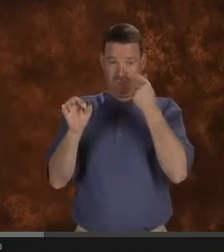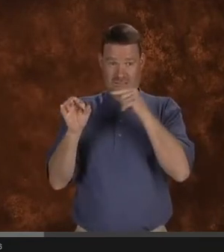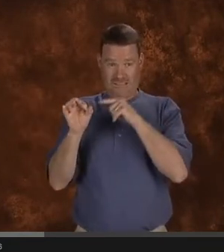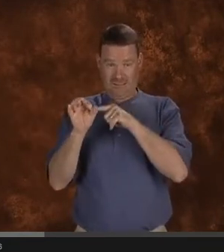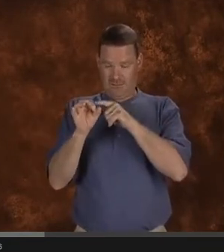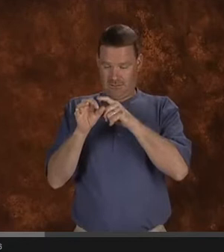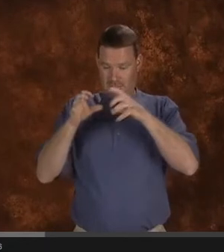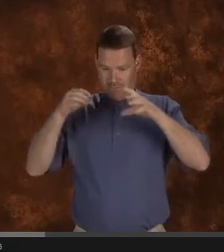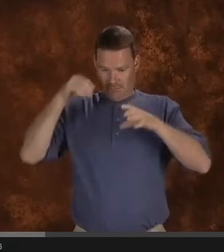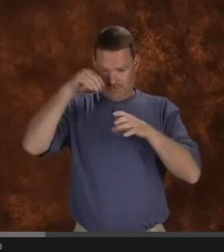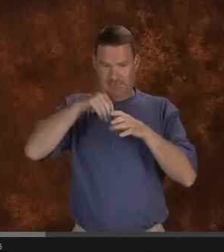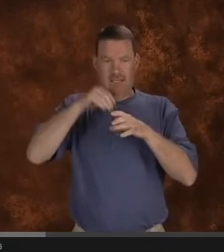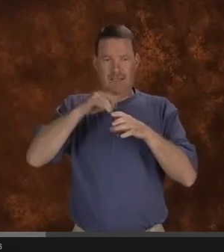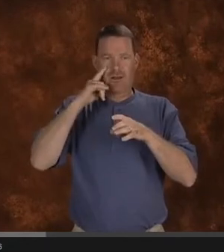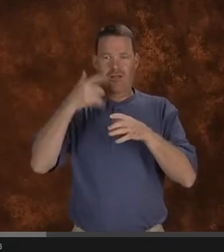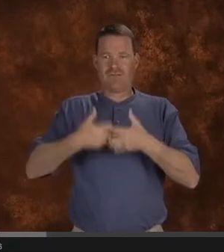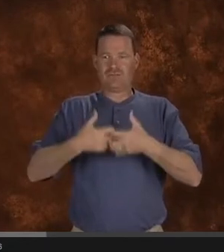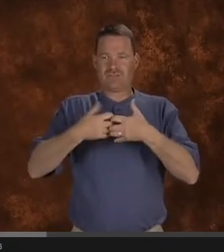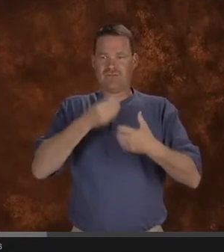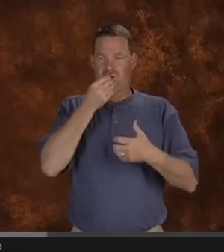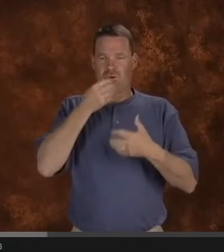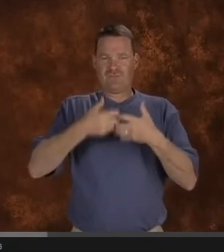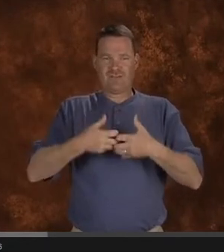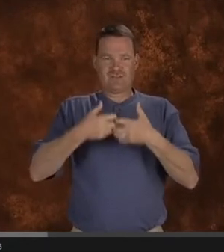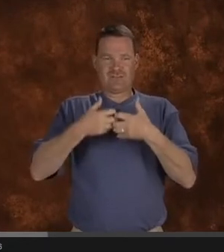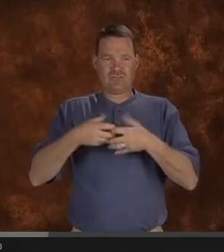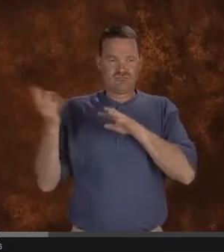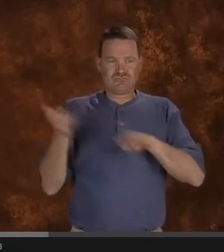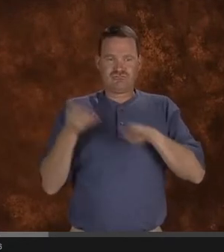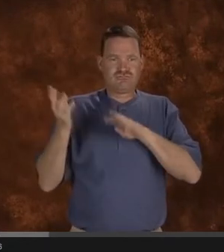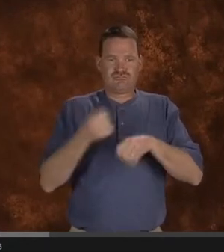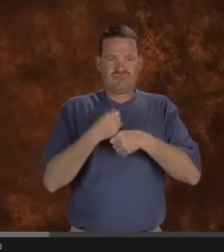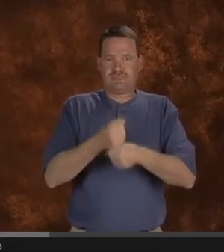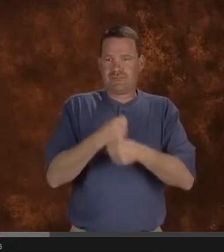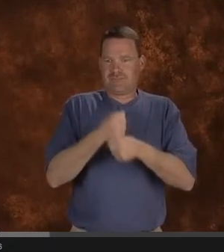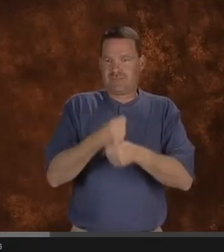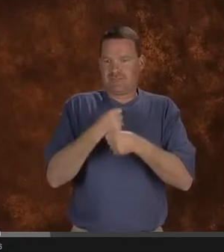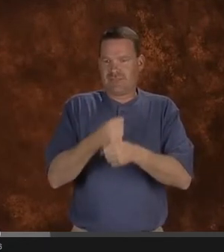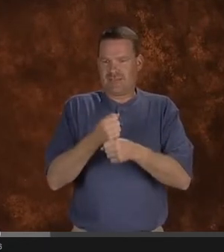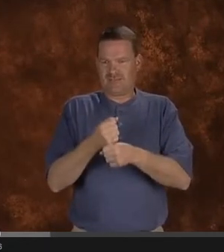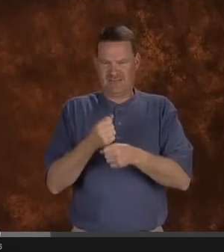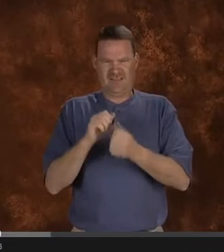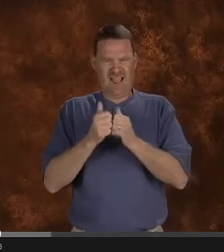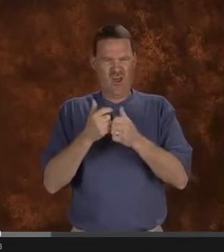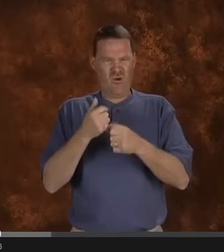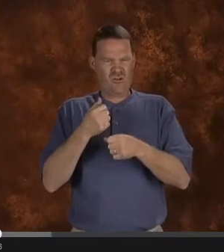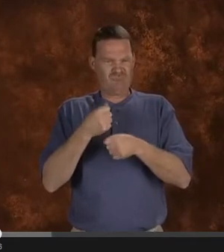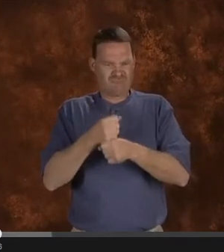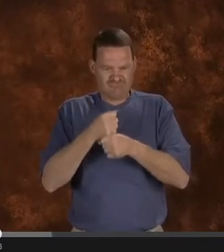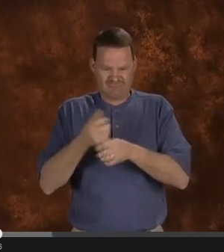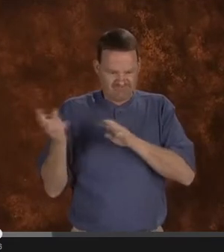That's green little spots all over the place. If you look inside of that, it's like a food factory.